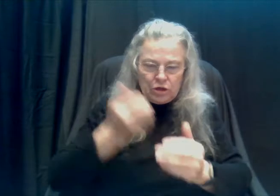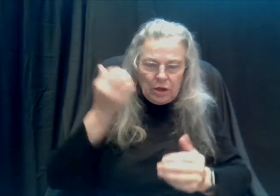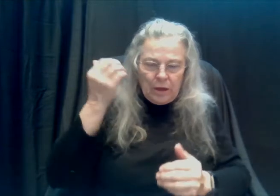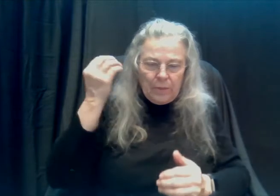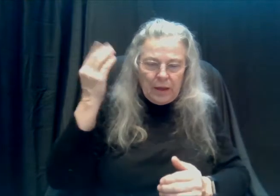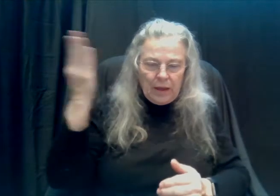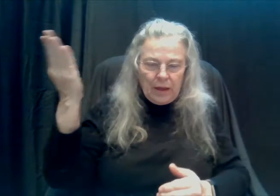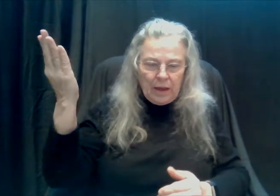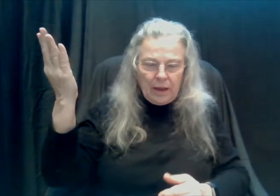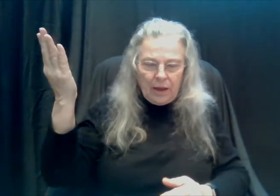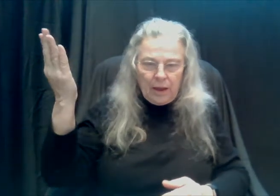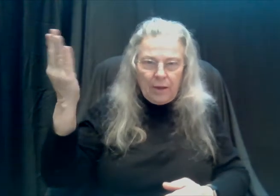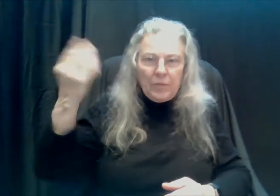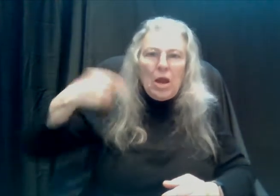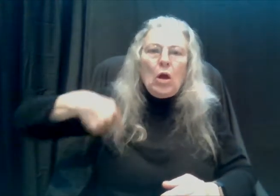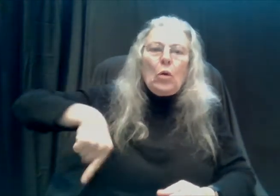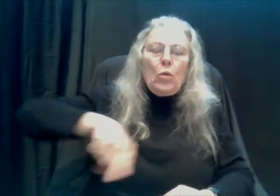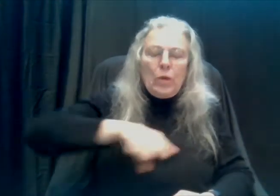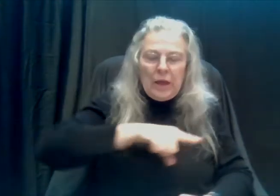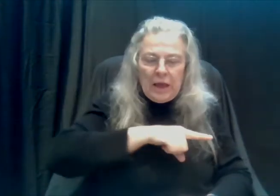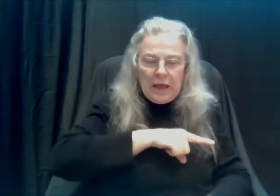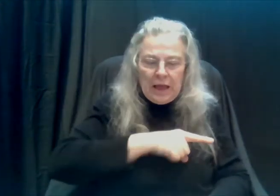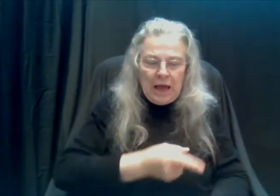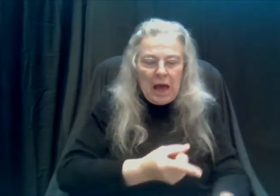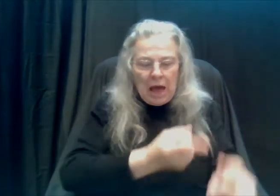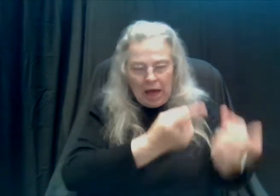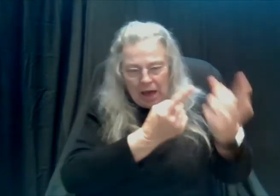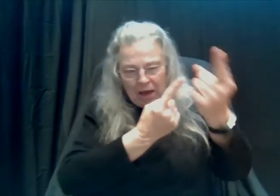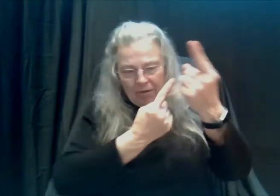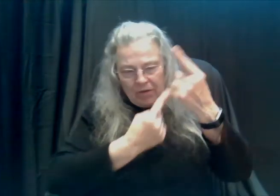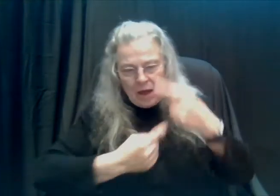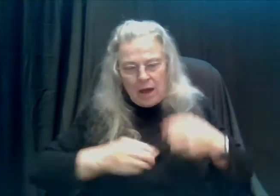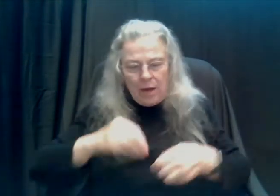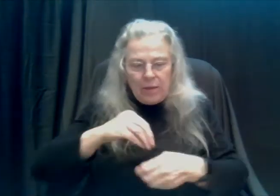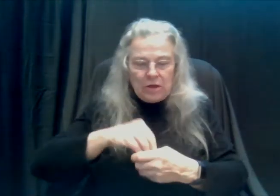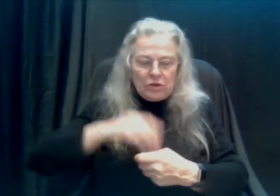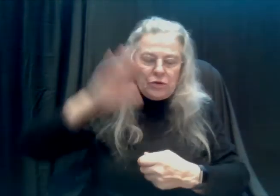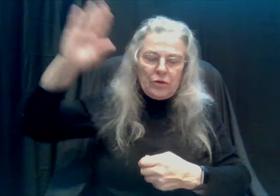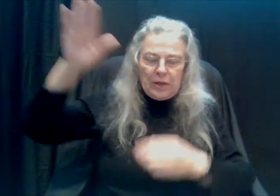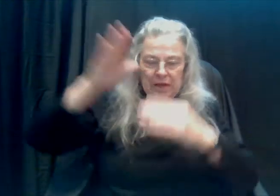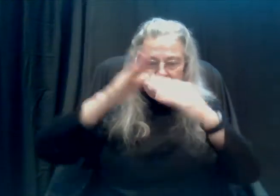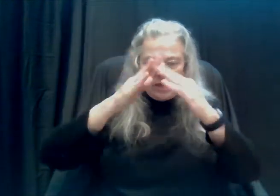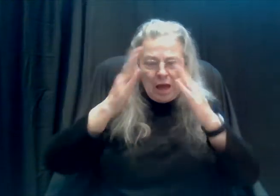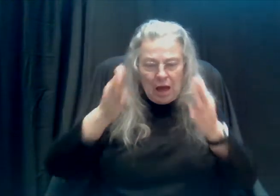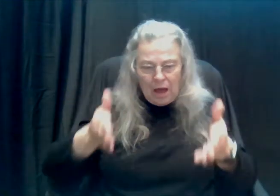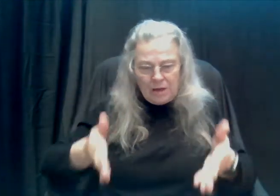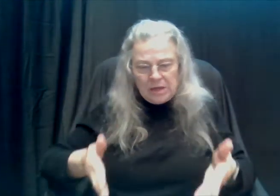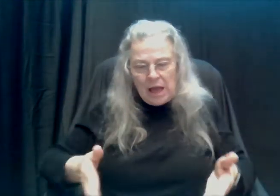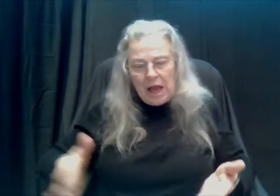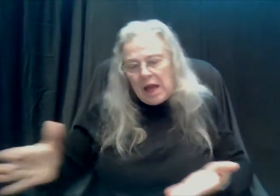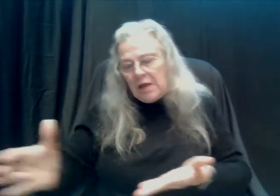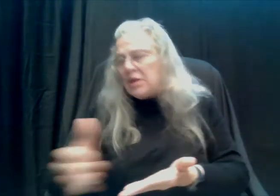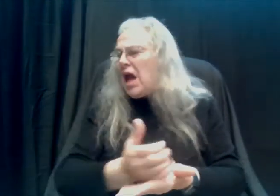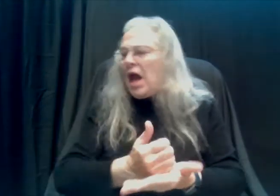worship him. We have come into his house and